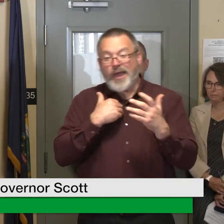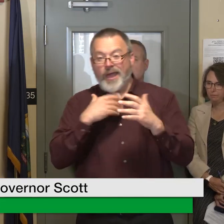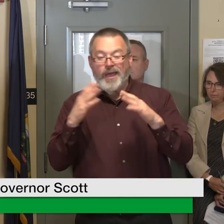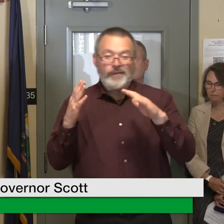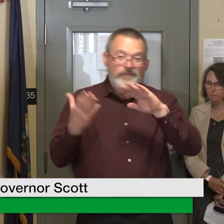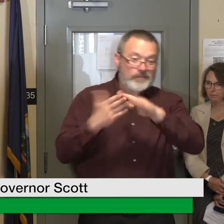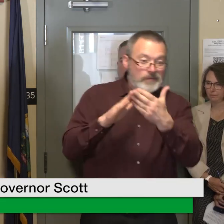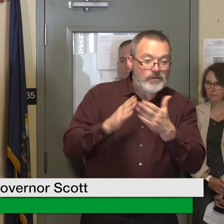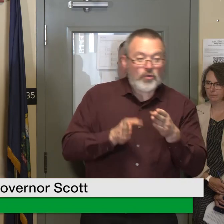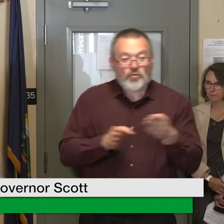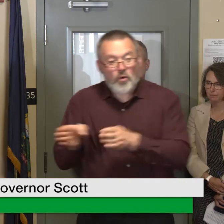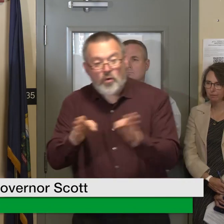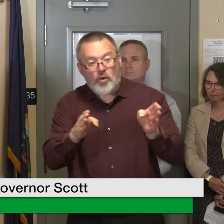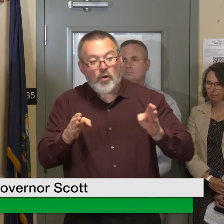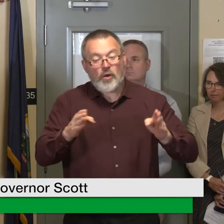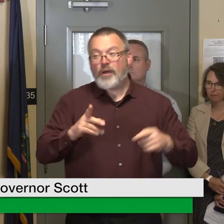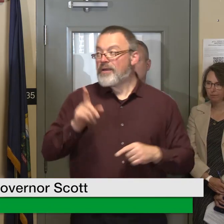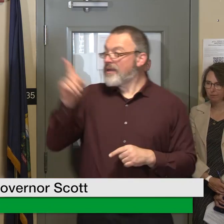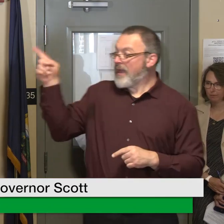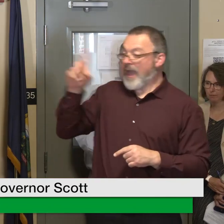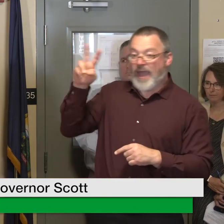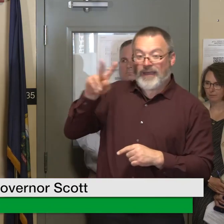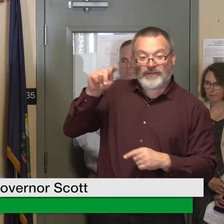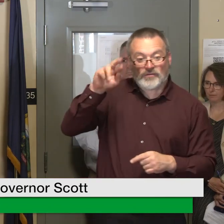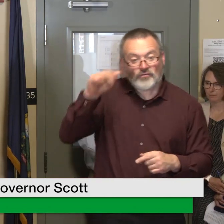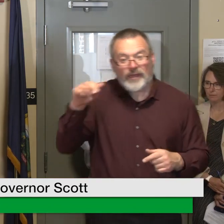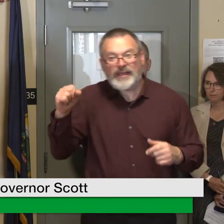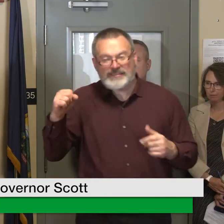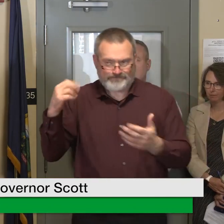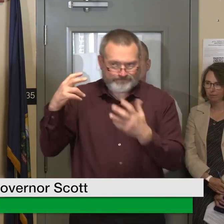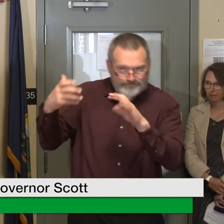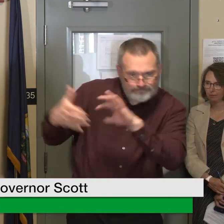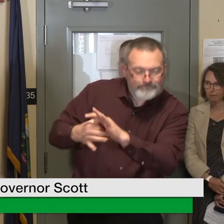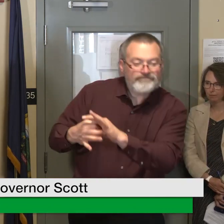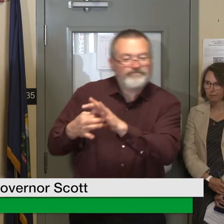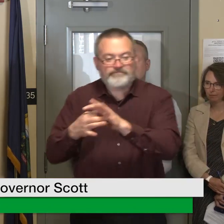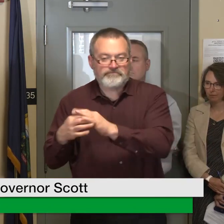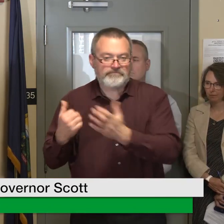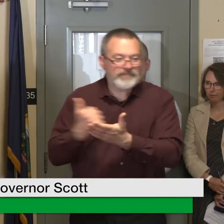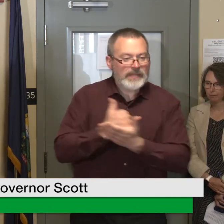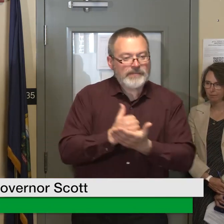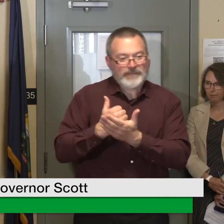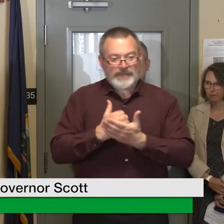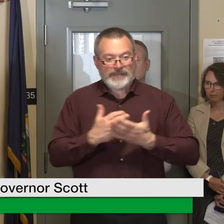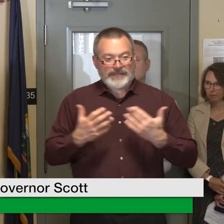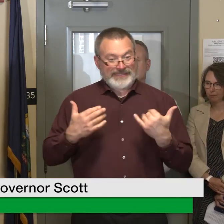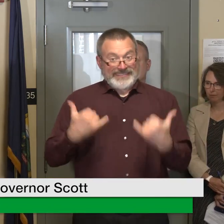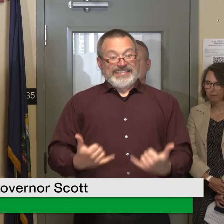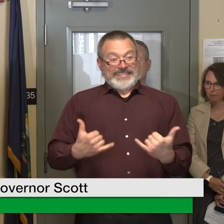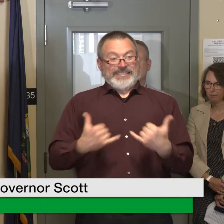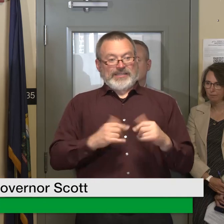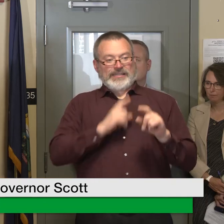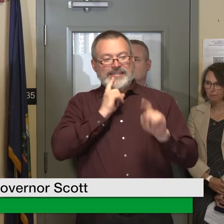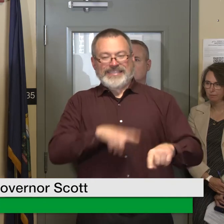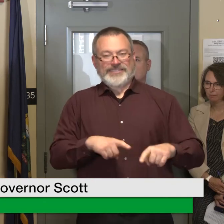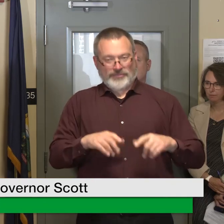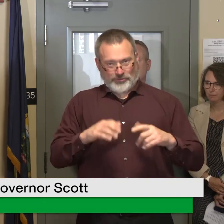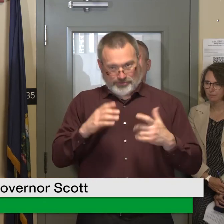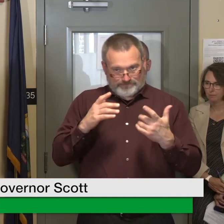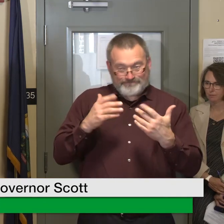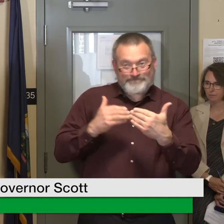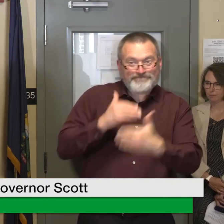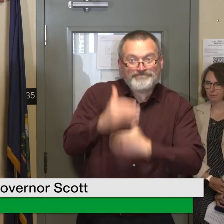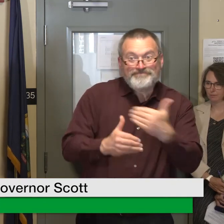paid some significant dividends during this storm, and it may be a question as much as anything about the pace of our activity as opposed to the types